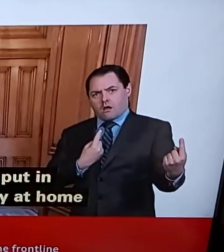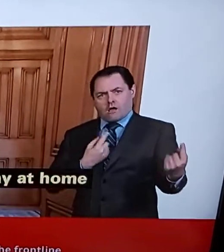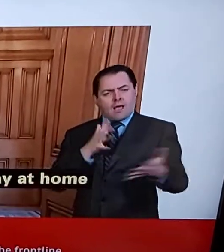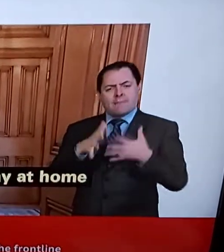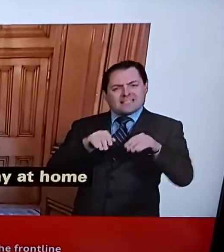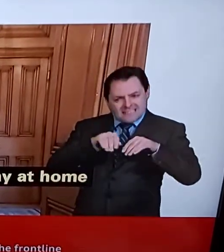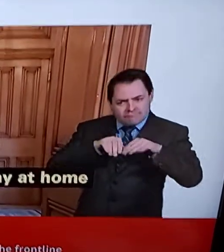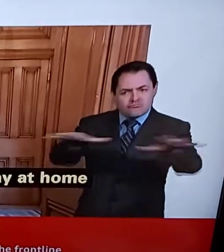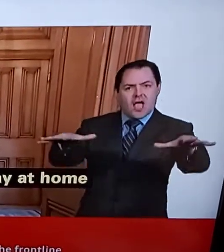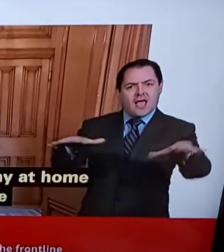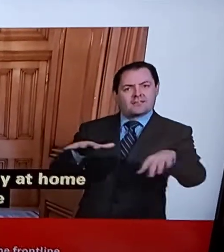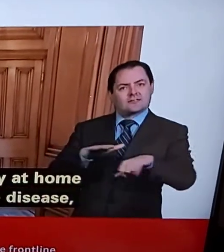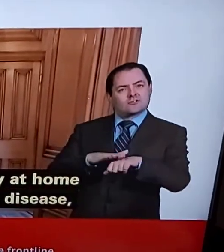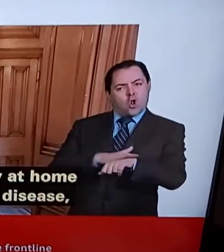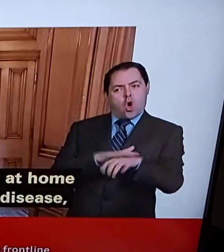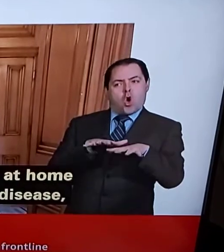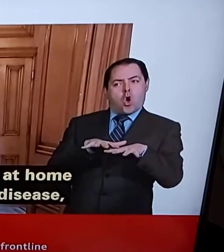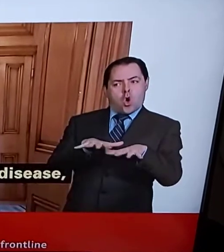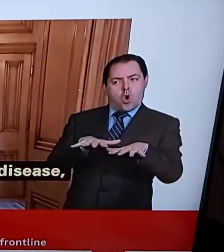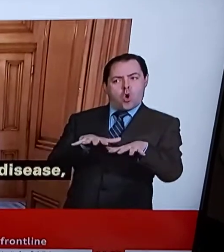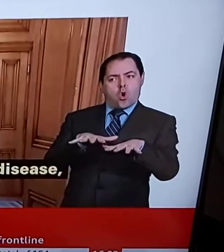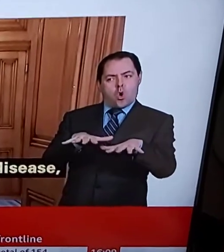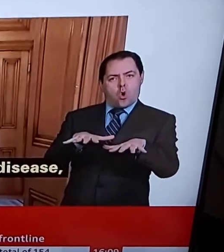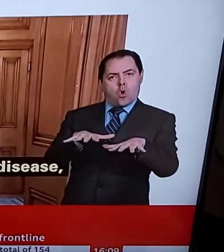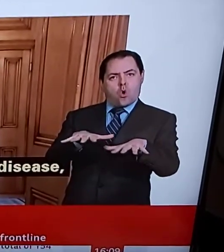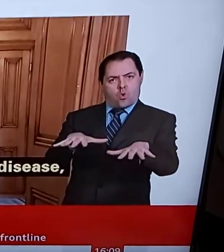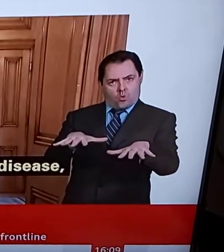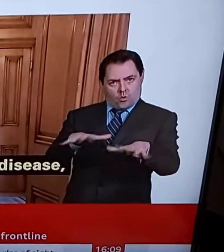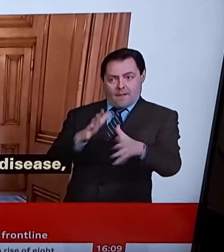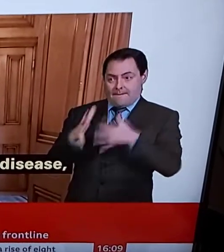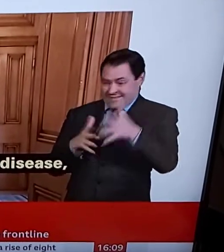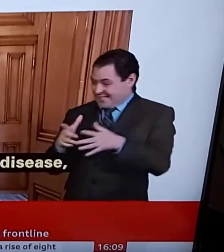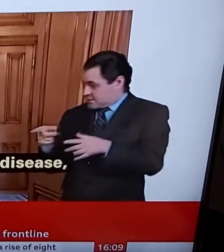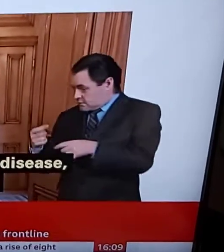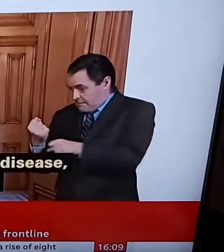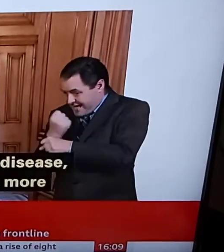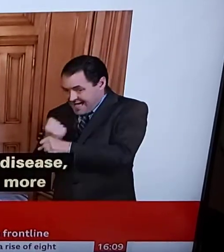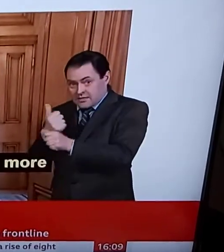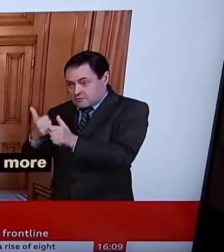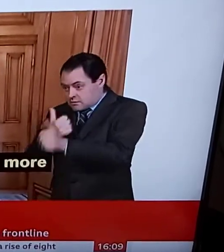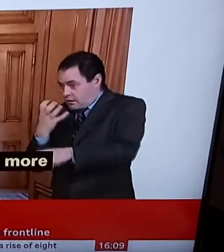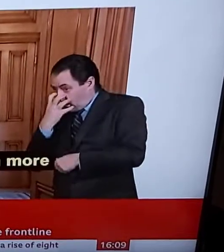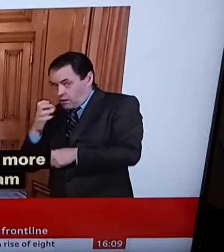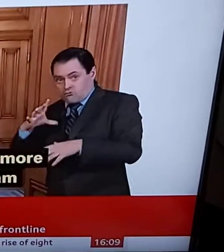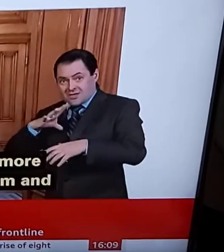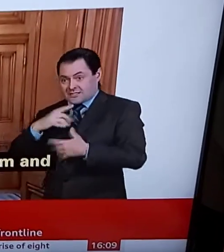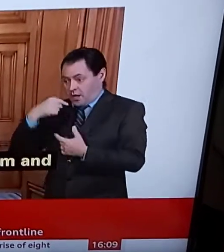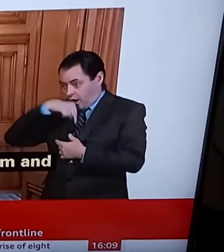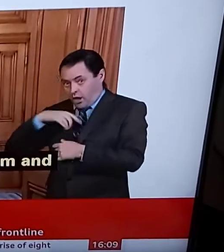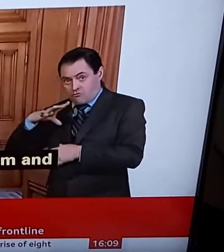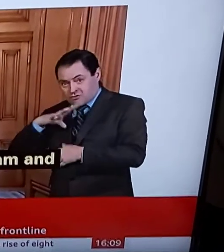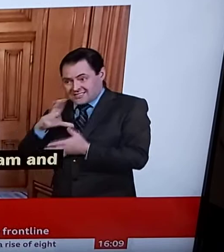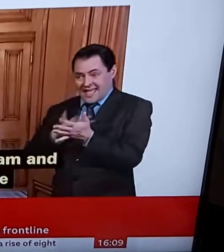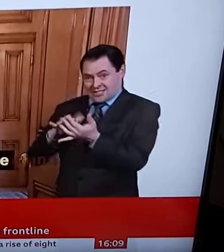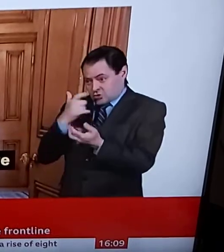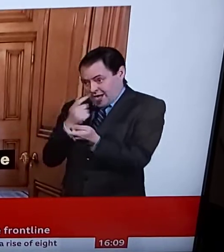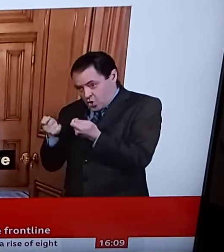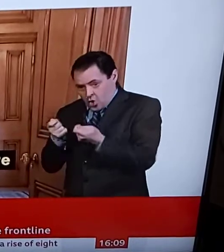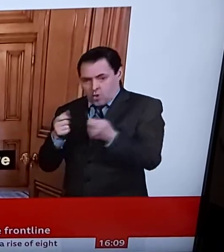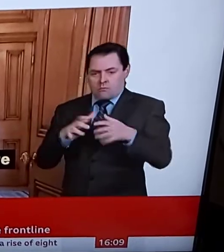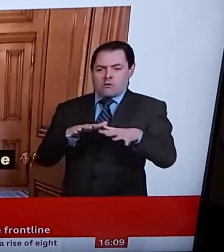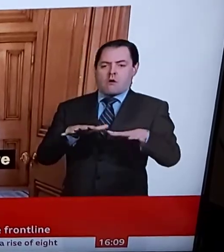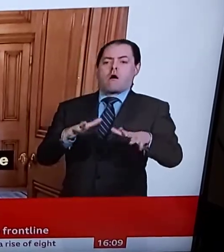we buy for more ventilators to come on stream and for the NHS to become more resilient. Finally, I want to turn to the